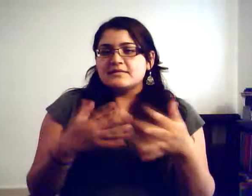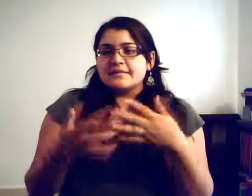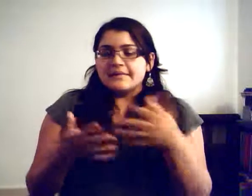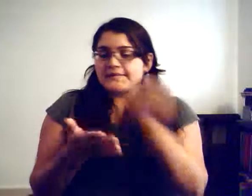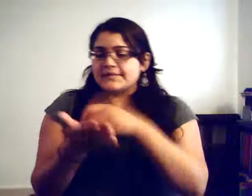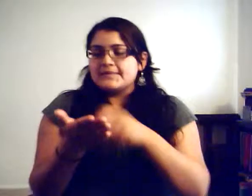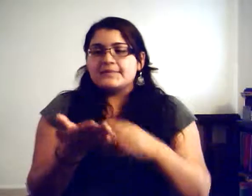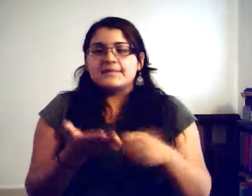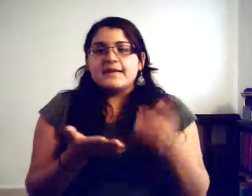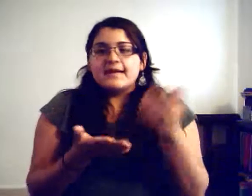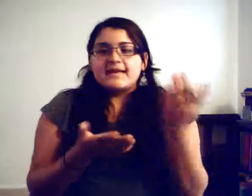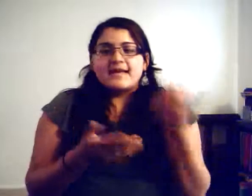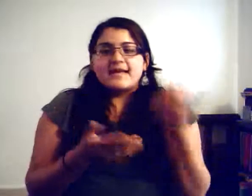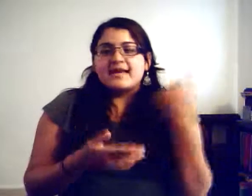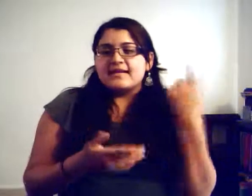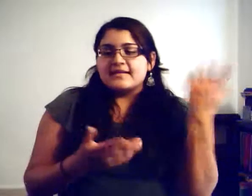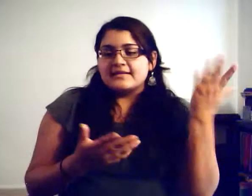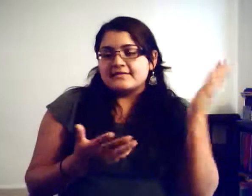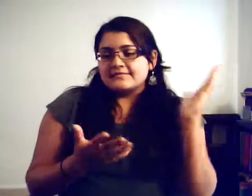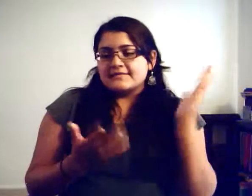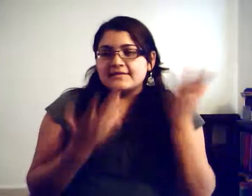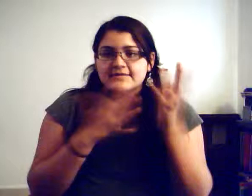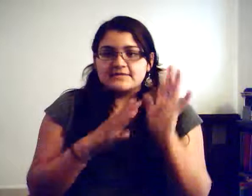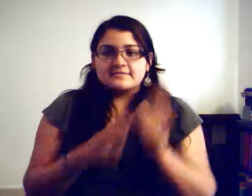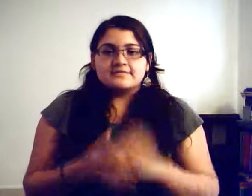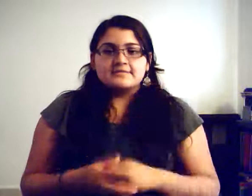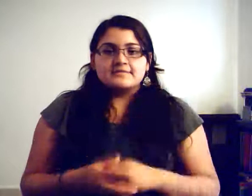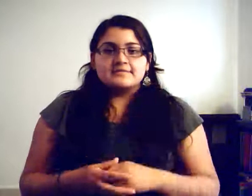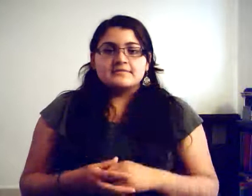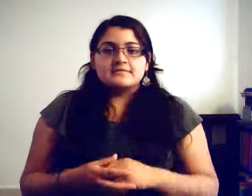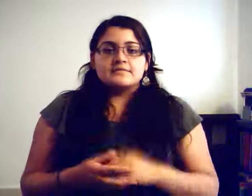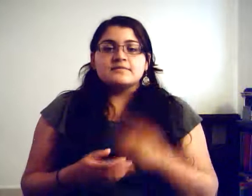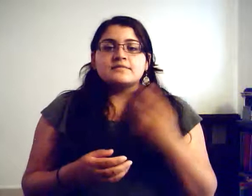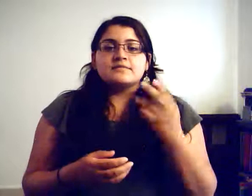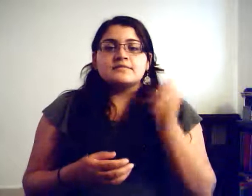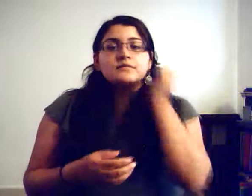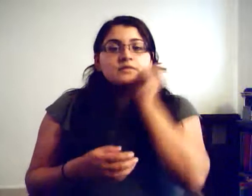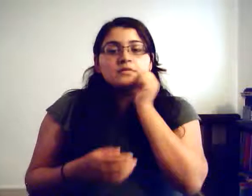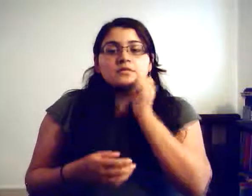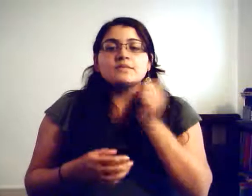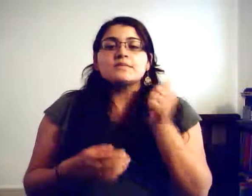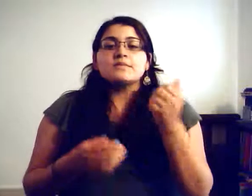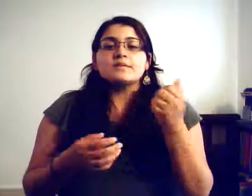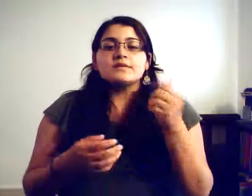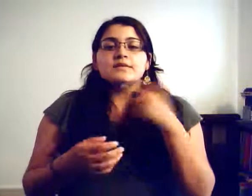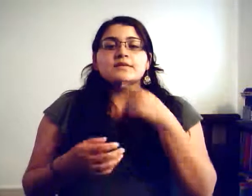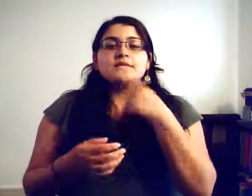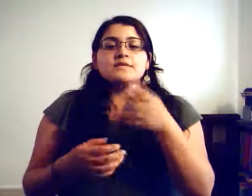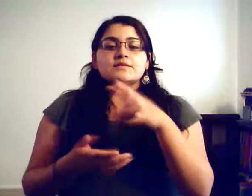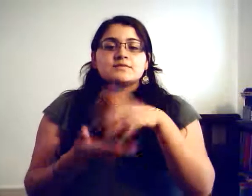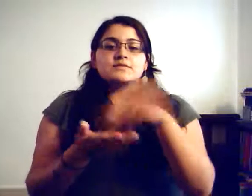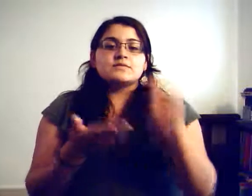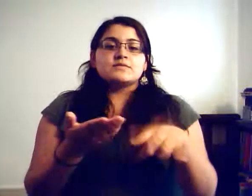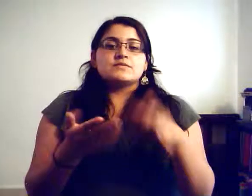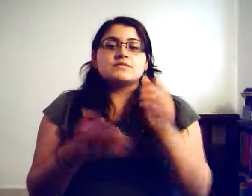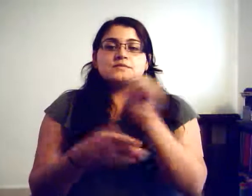And you can really arrange this however you'd like. I usually have students practice the skills that I'm working on in class, like concept